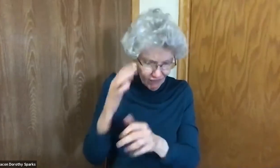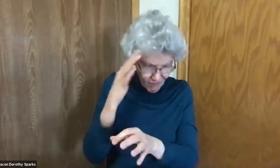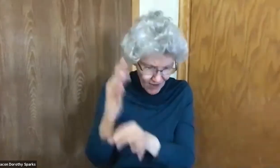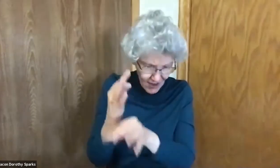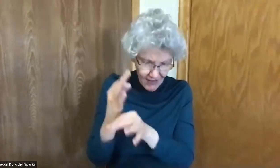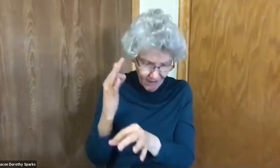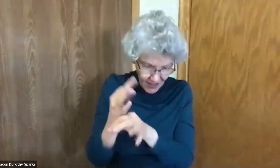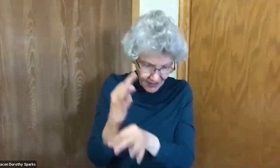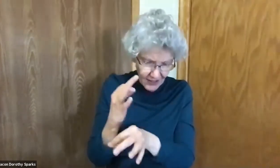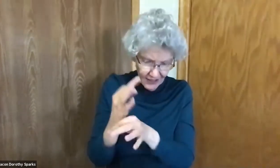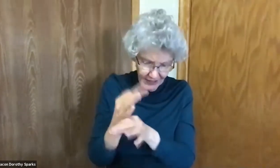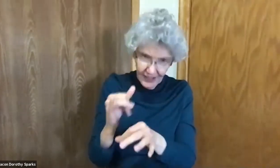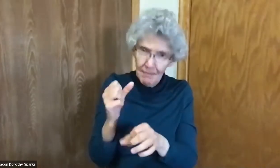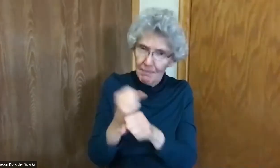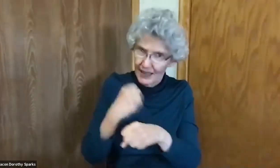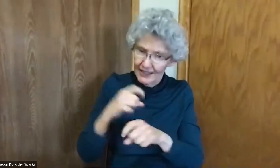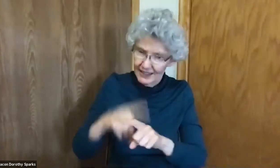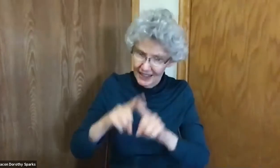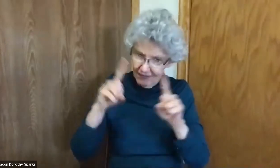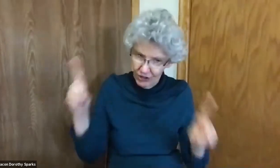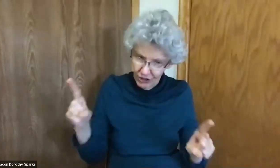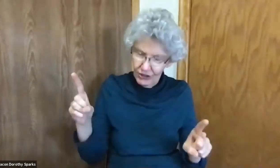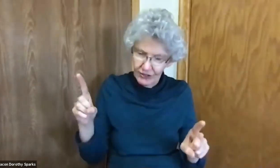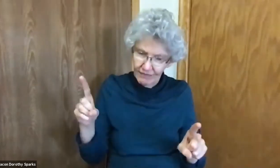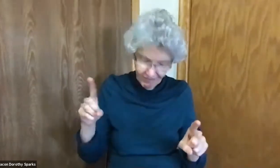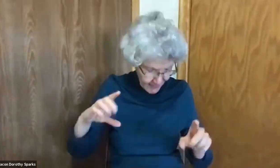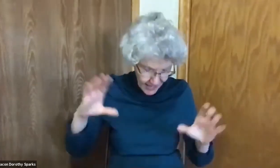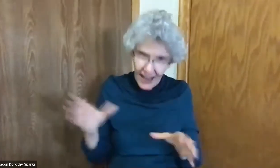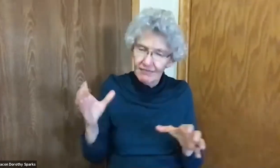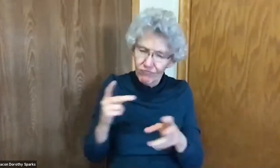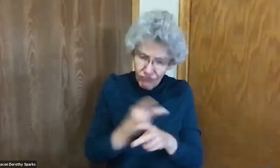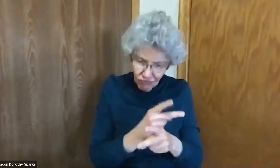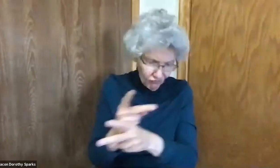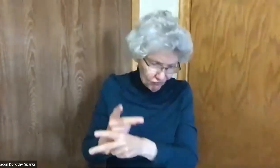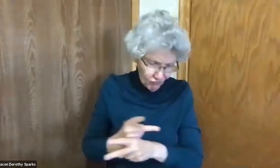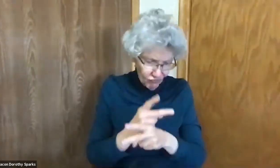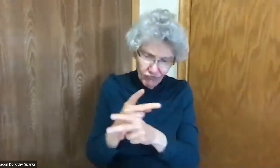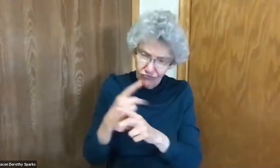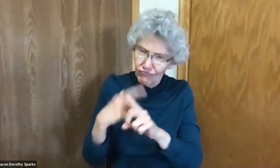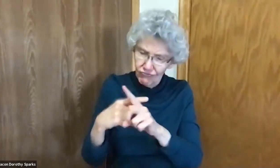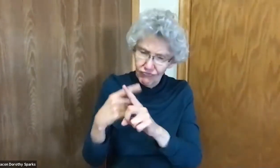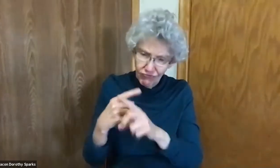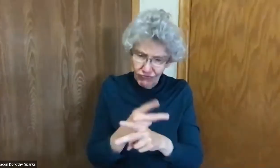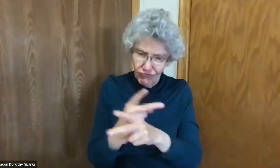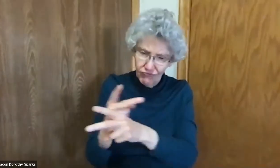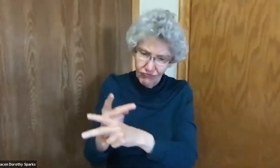Many people in your church long to be faithful and to make a positive difference.